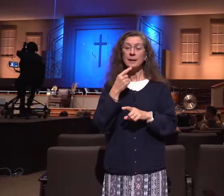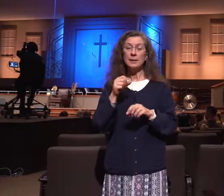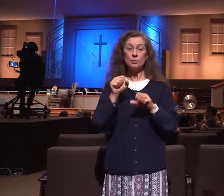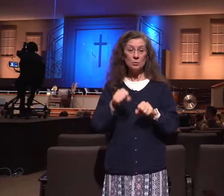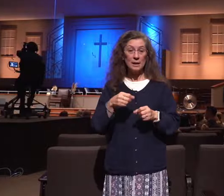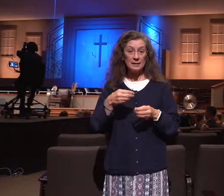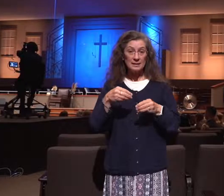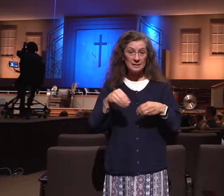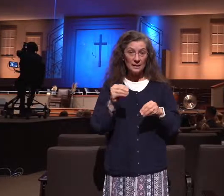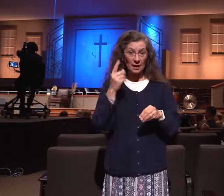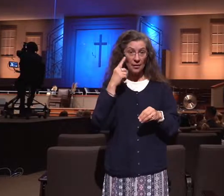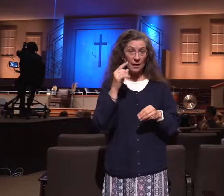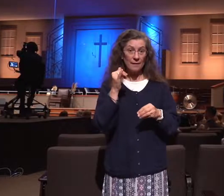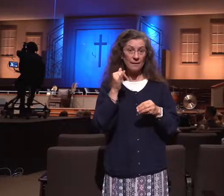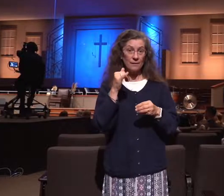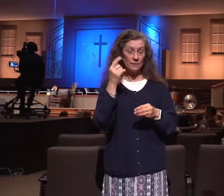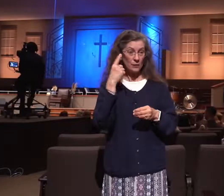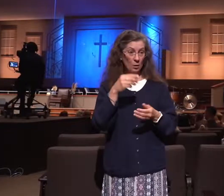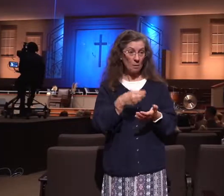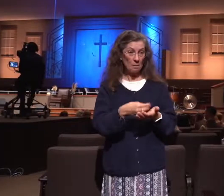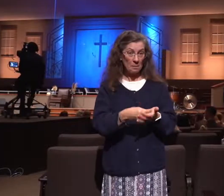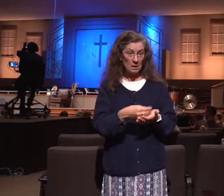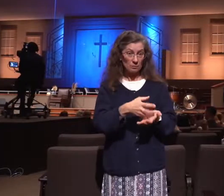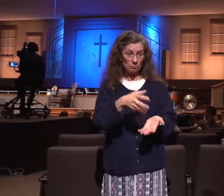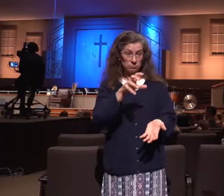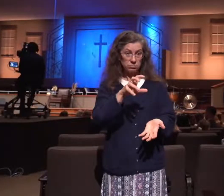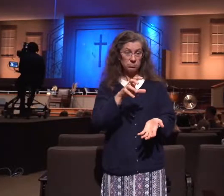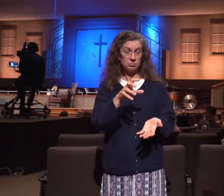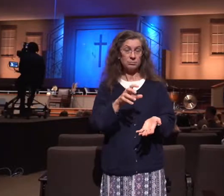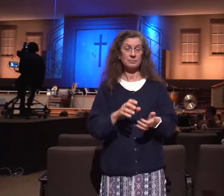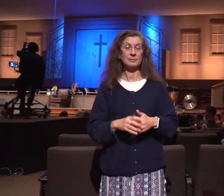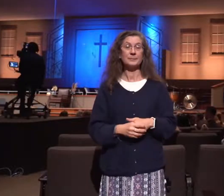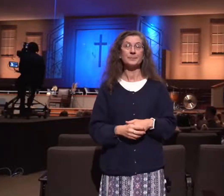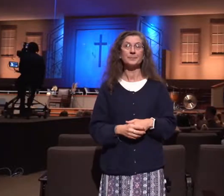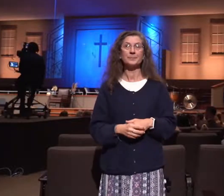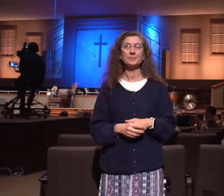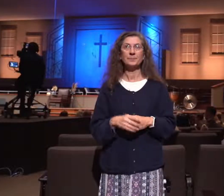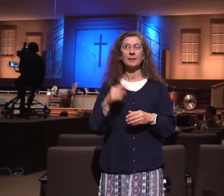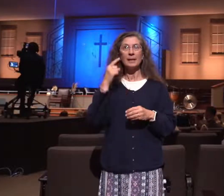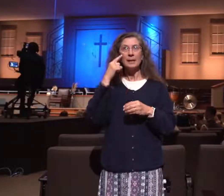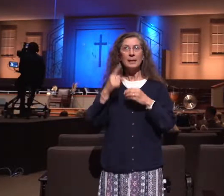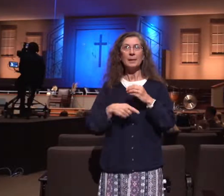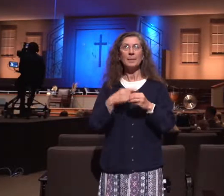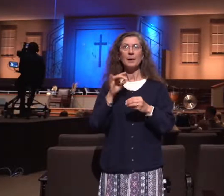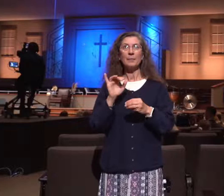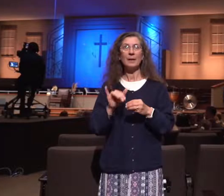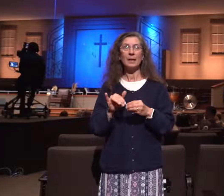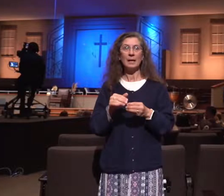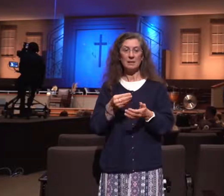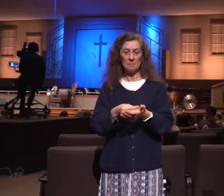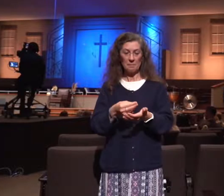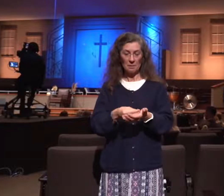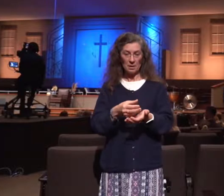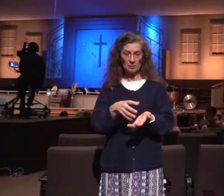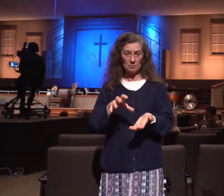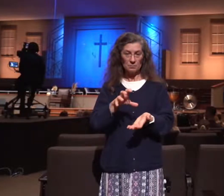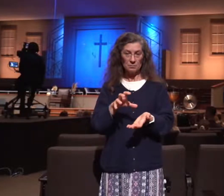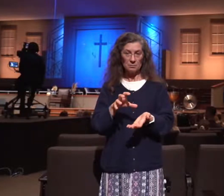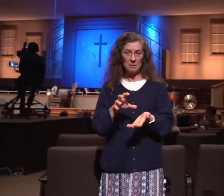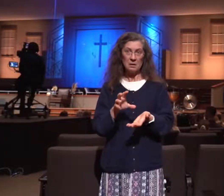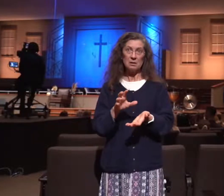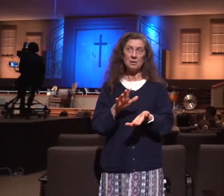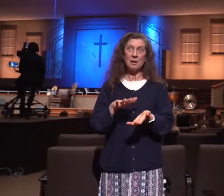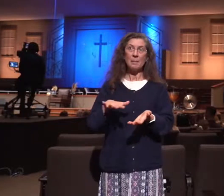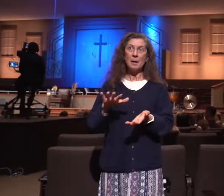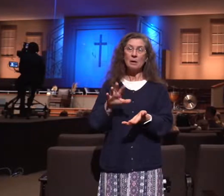so 300 pence, that's about a year's salary. Think about it. In our term, it'd be